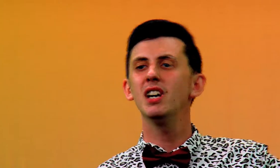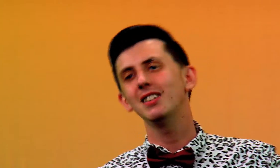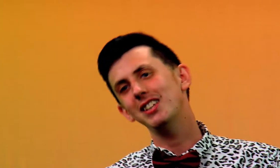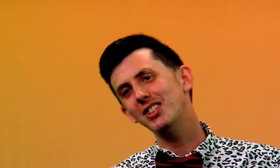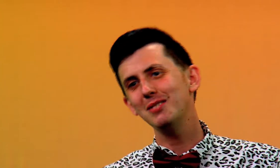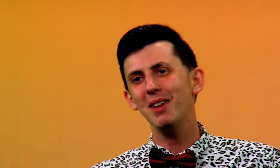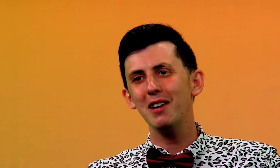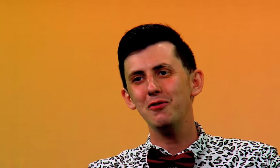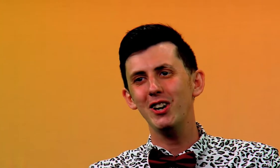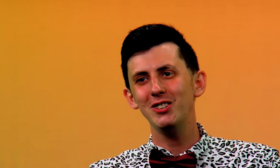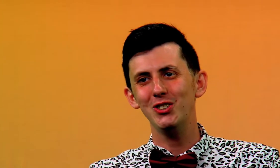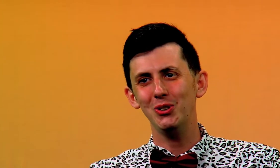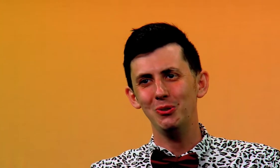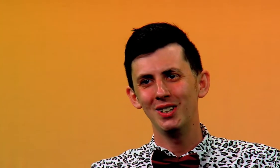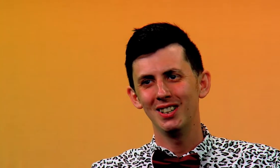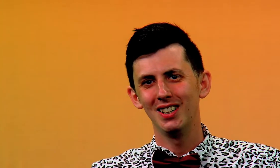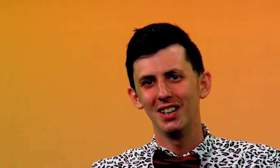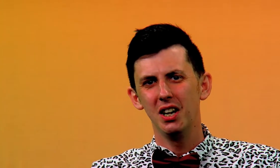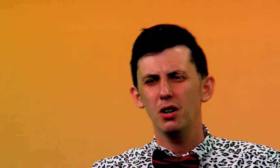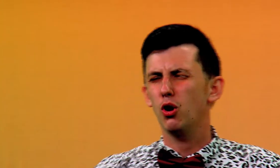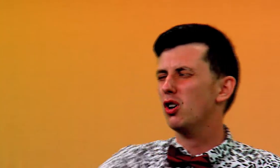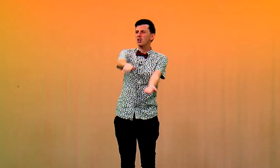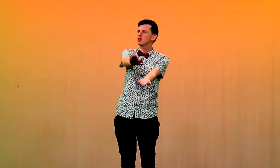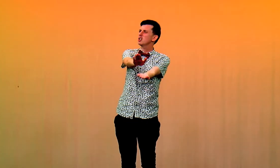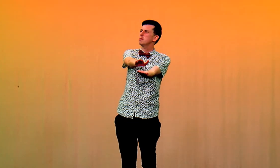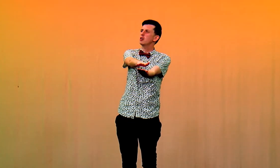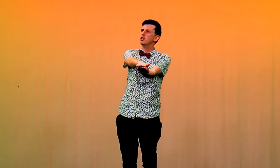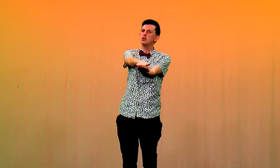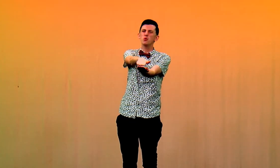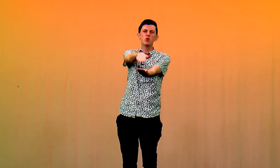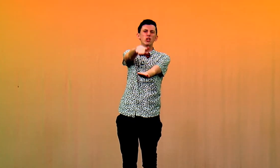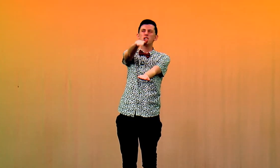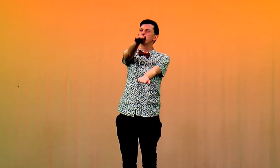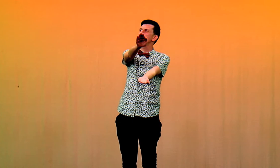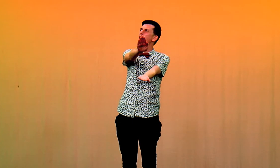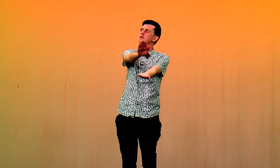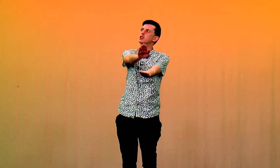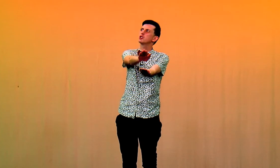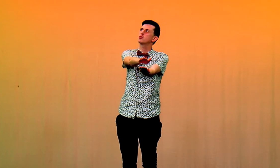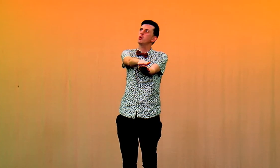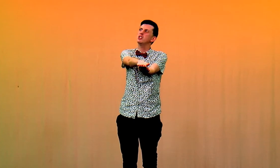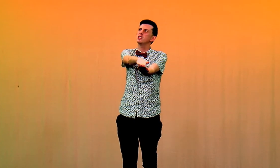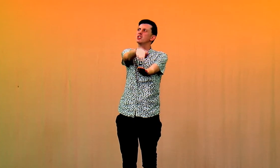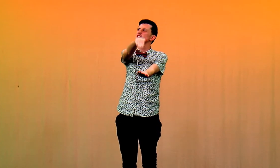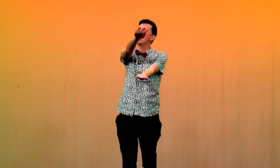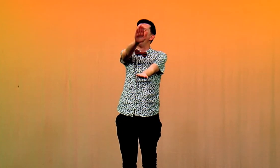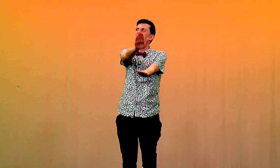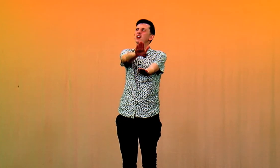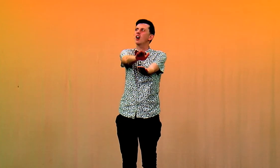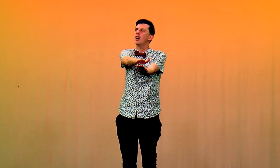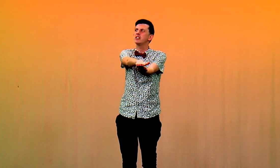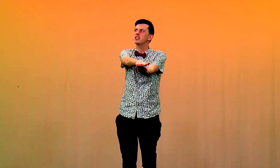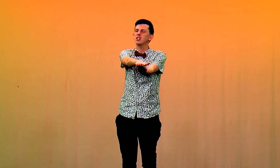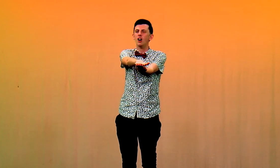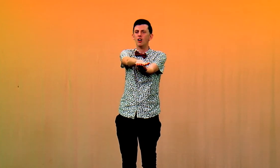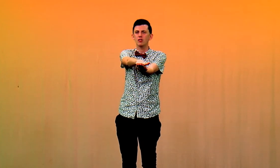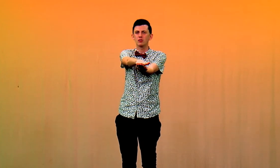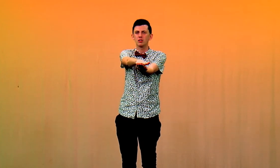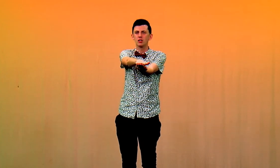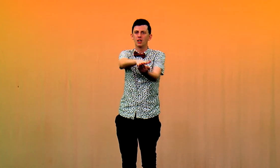then she's my friend too. Crocodile said, Monkey, you really do have the sweetest and kindest heart.